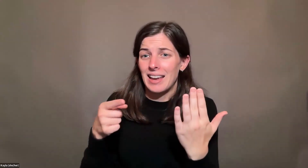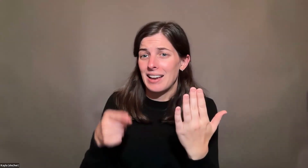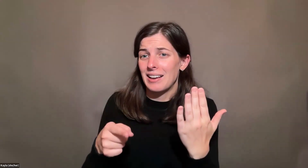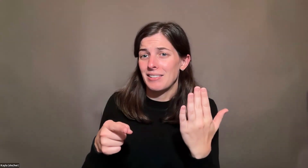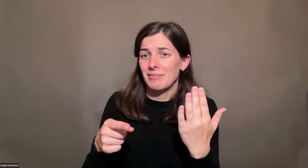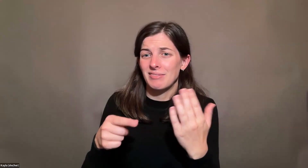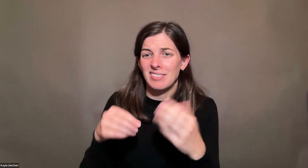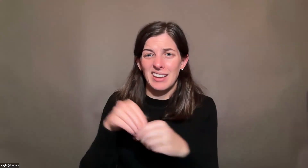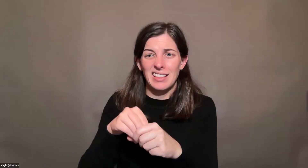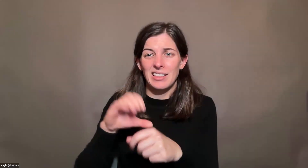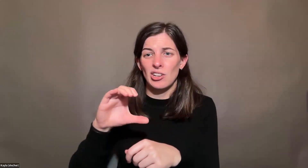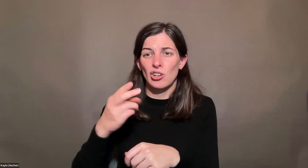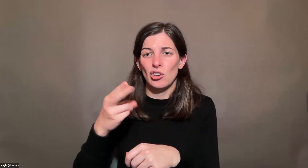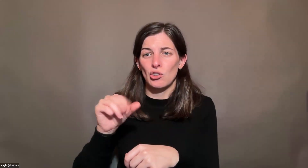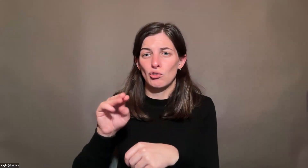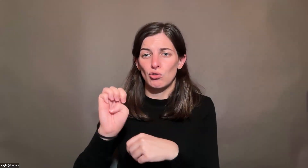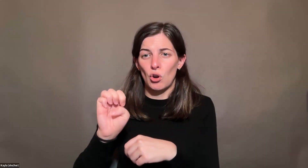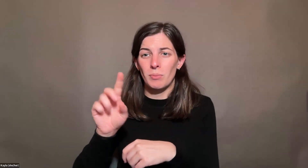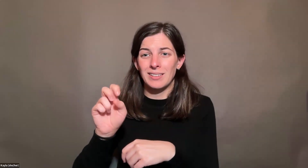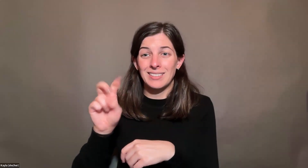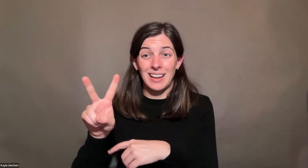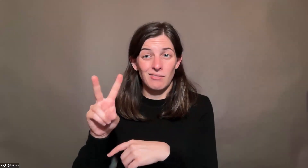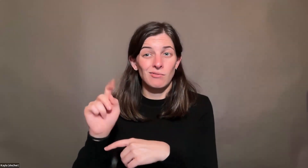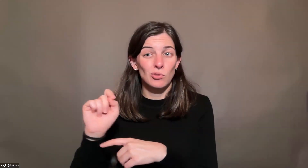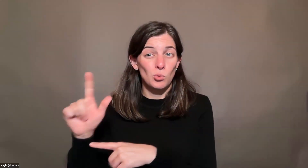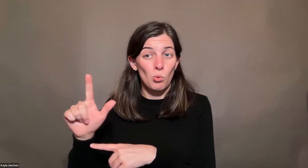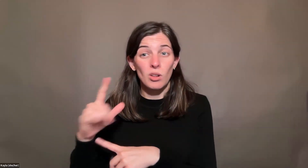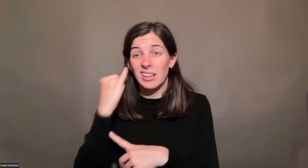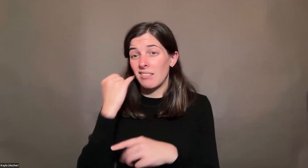DevTools, ask AI. So if I run something like audit